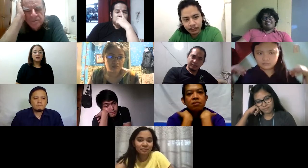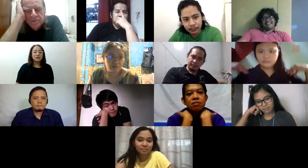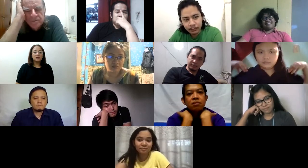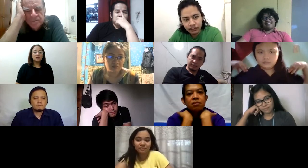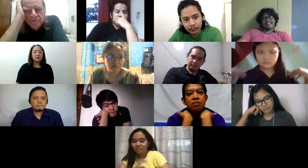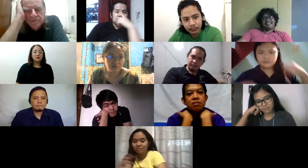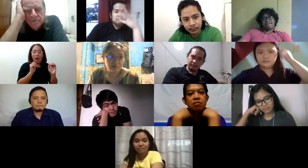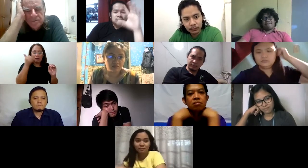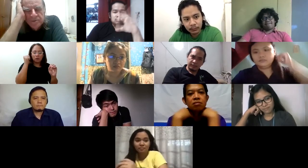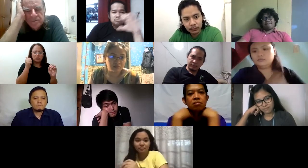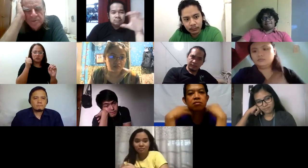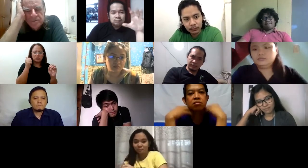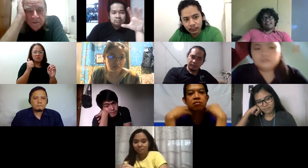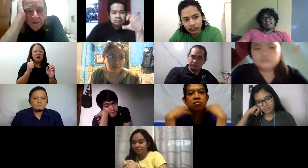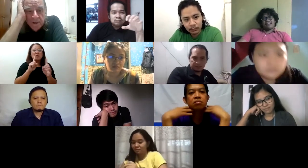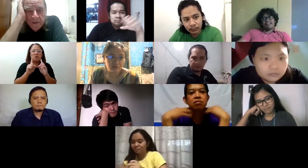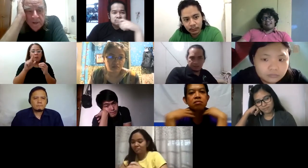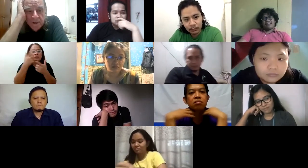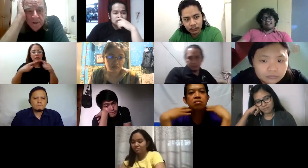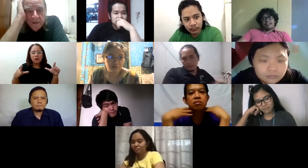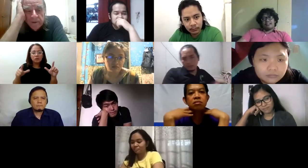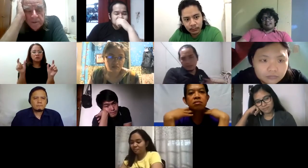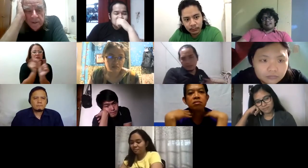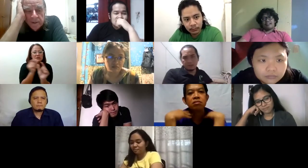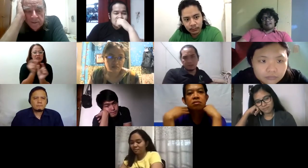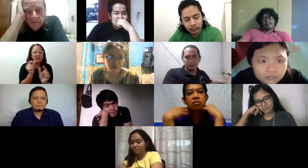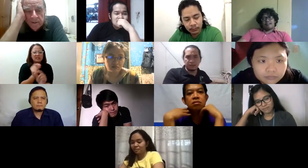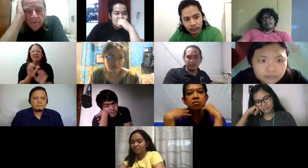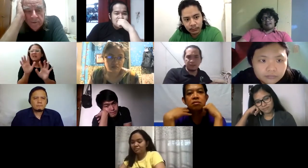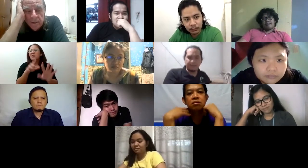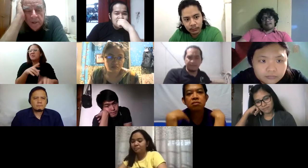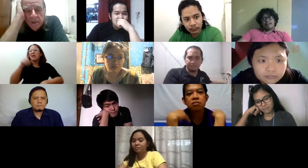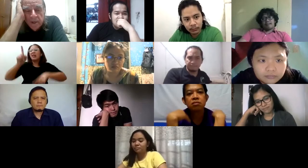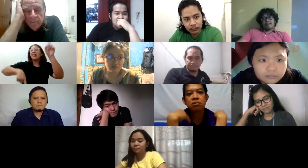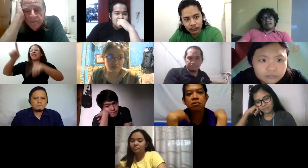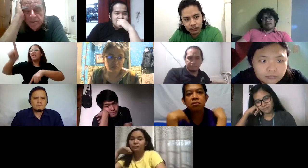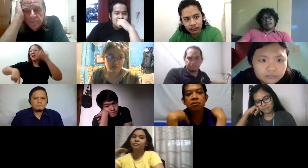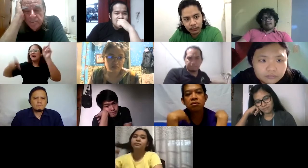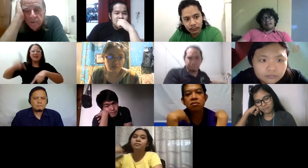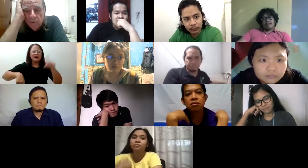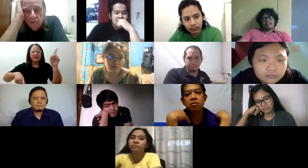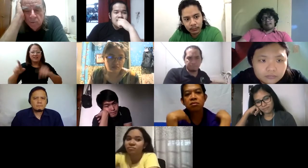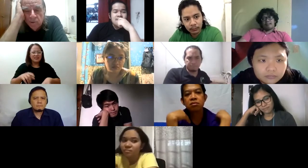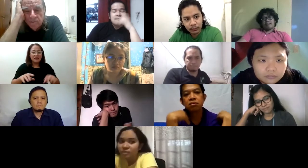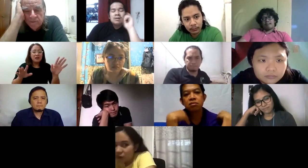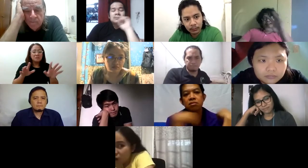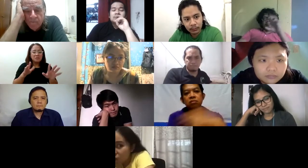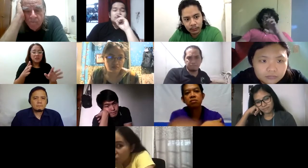too much variation. But now you're addressing it and you're coming up with some general rules.